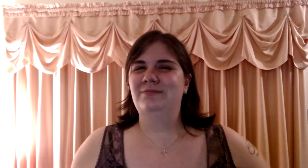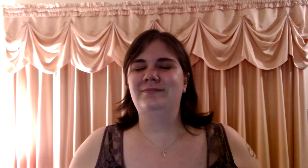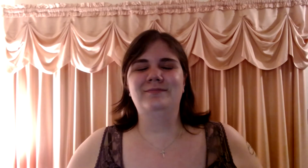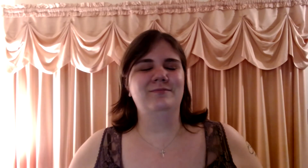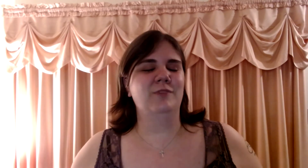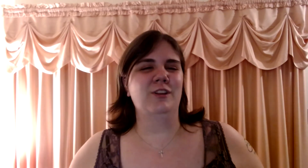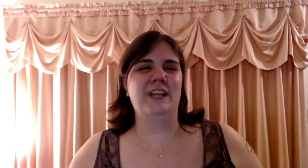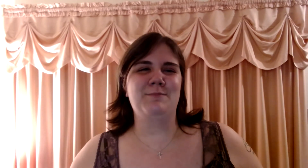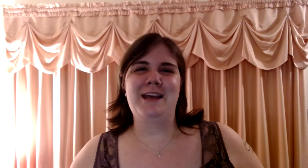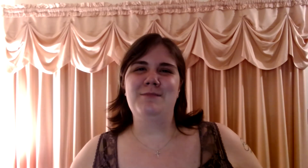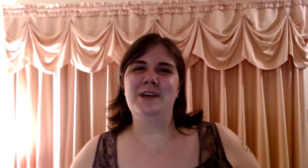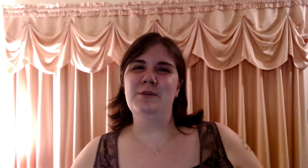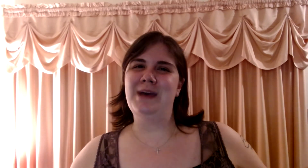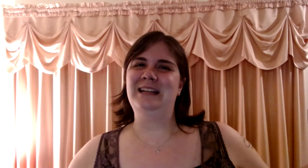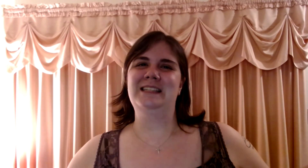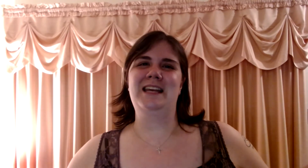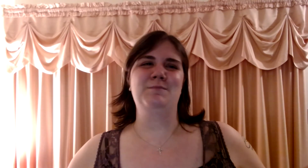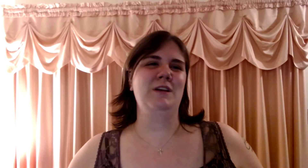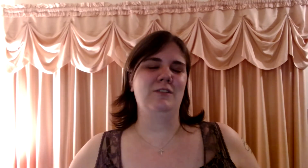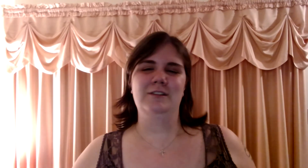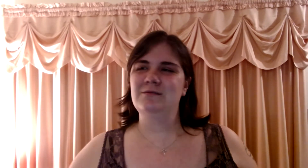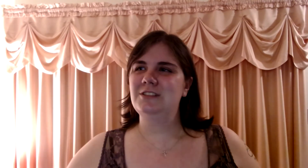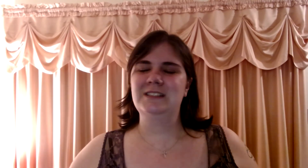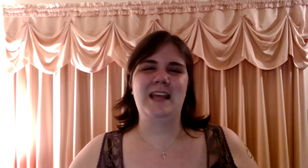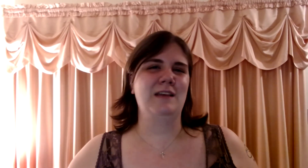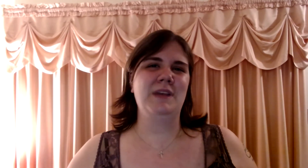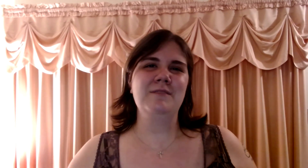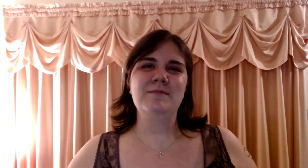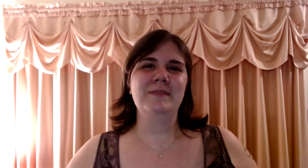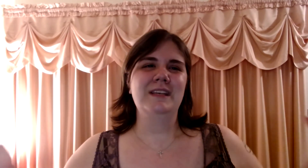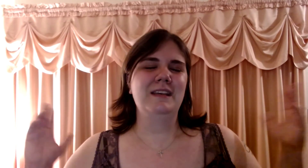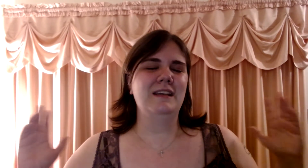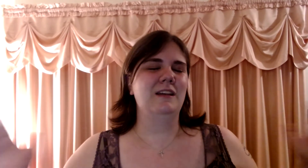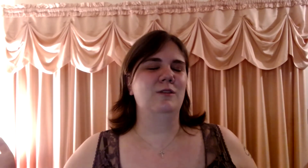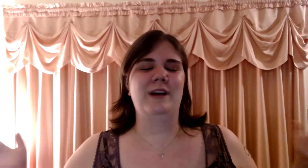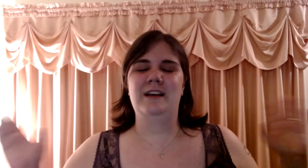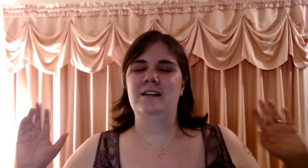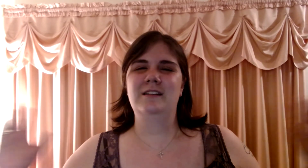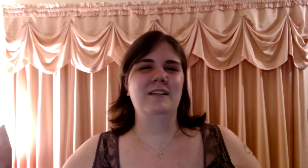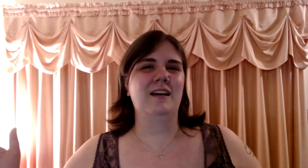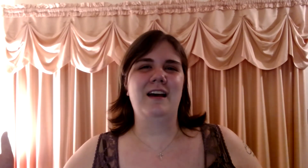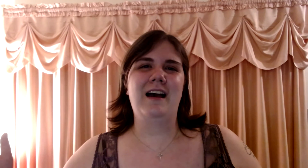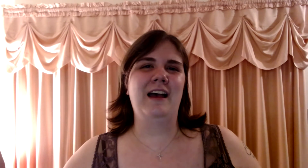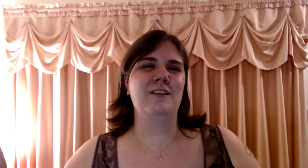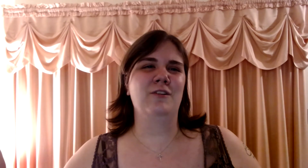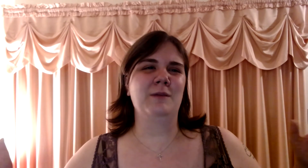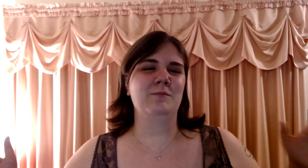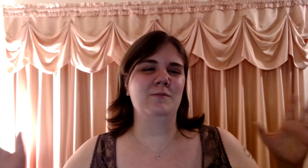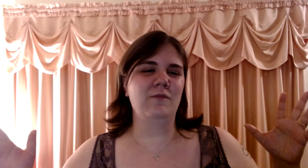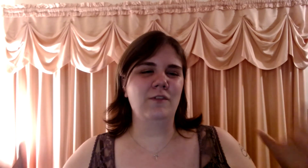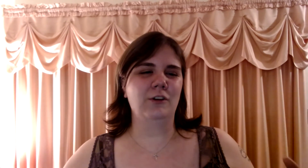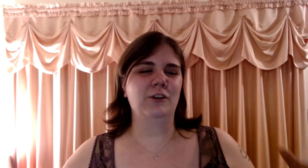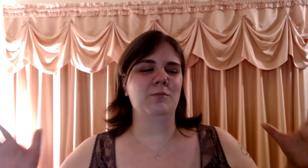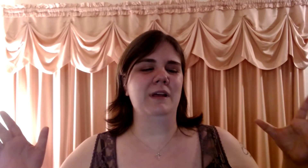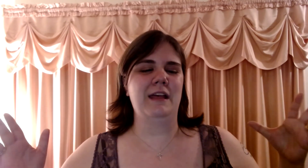home, whether that's by him coming back to take me or just taking me. Either way, I know I'm